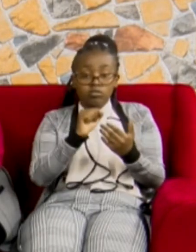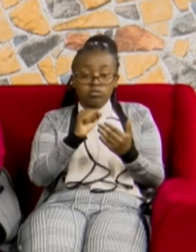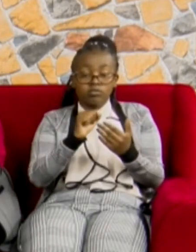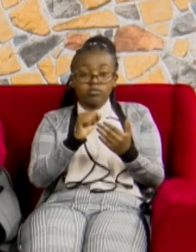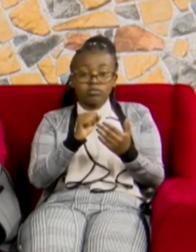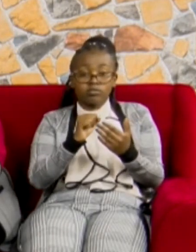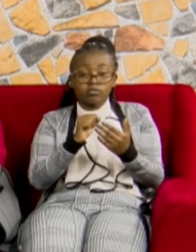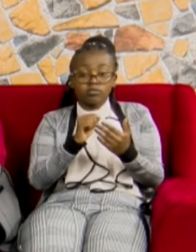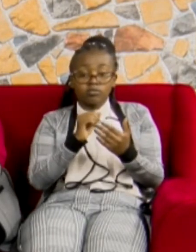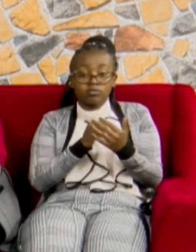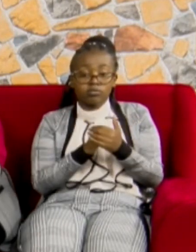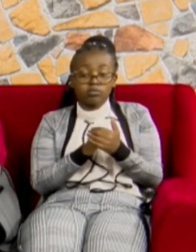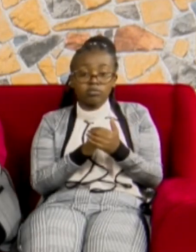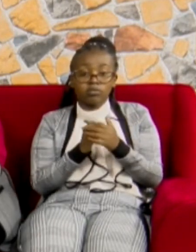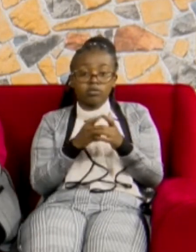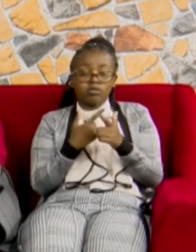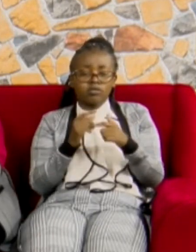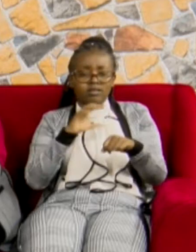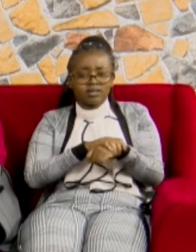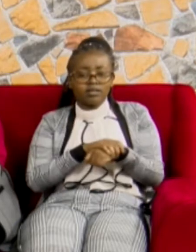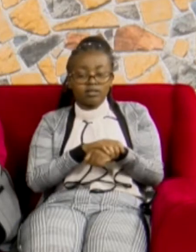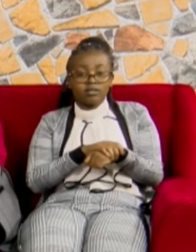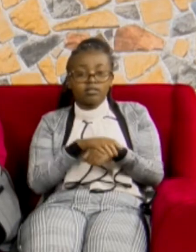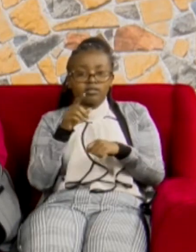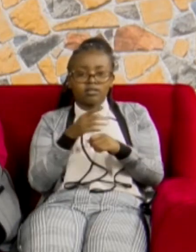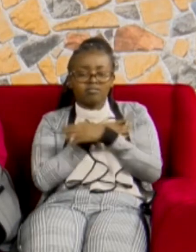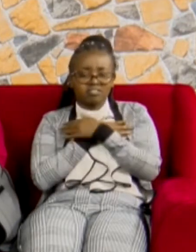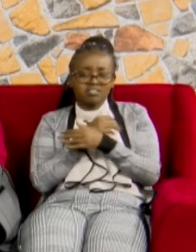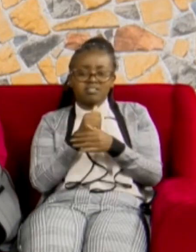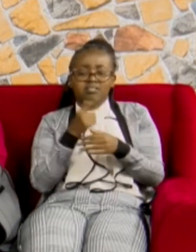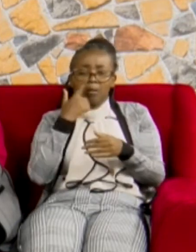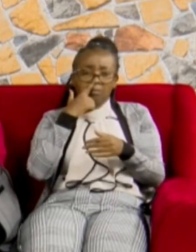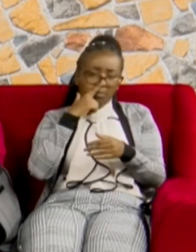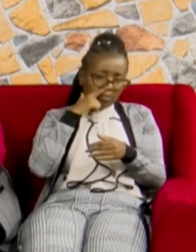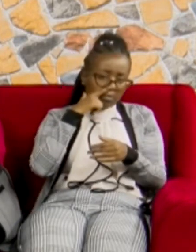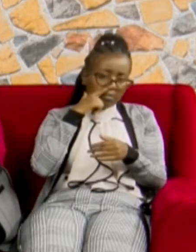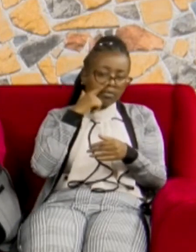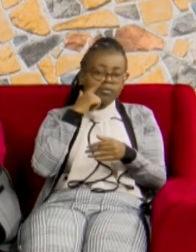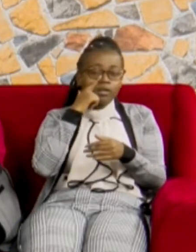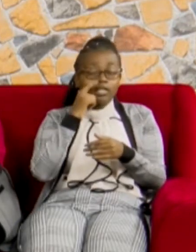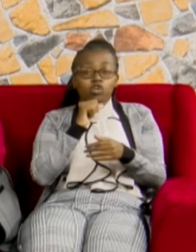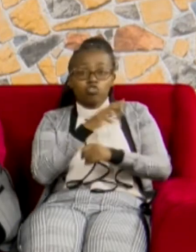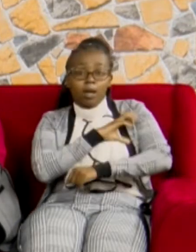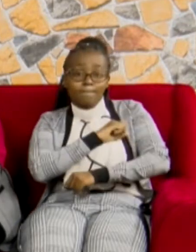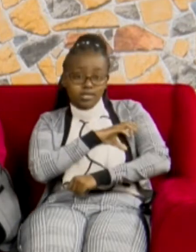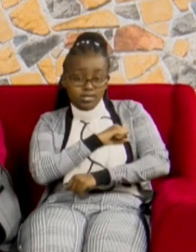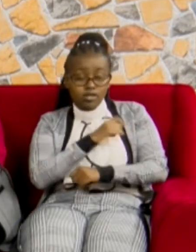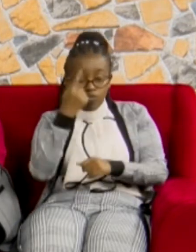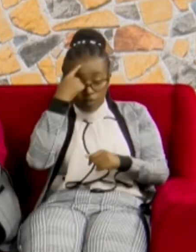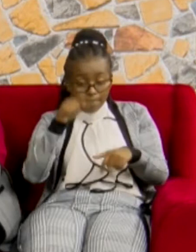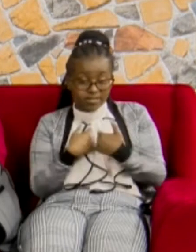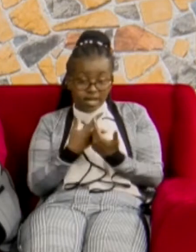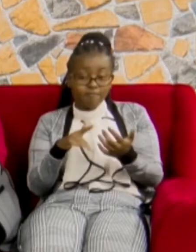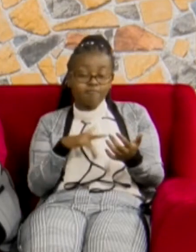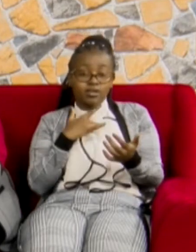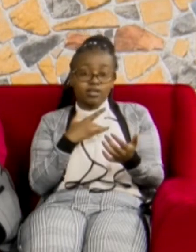coins, and so you find that their peers are not as patient and with that. So for me, I